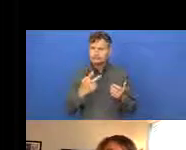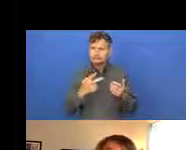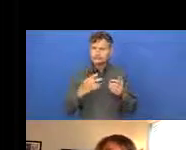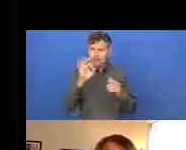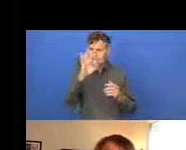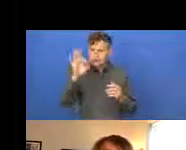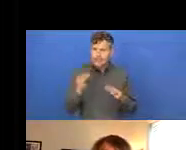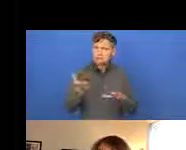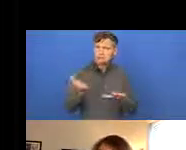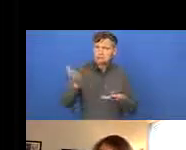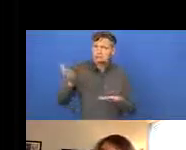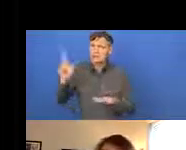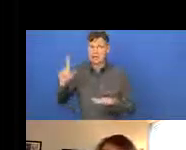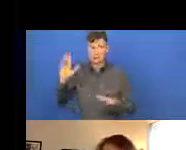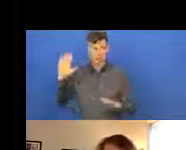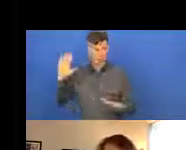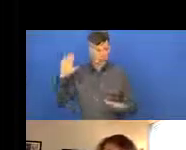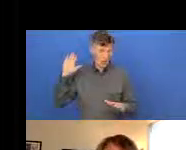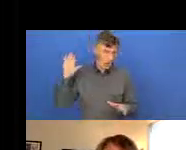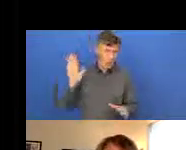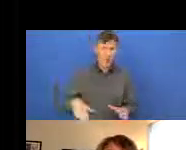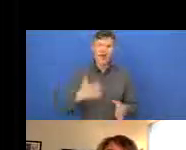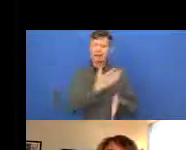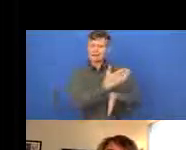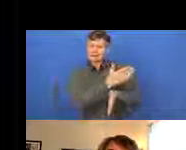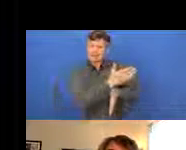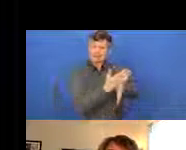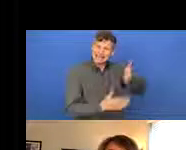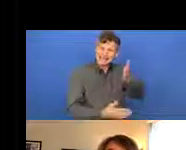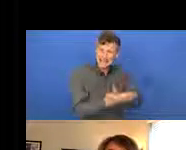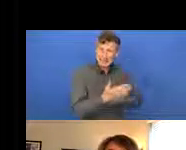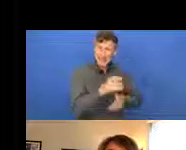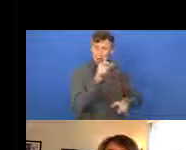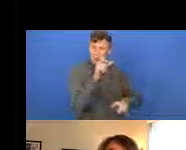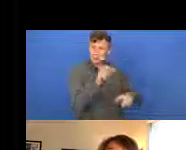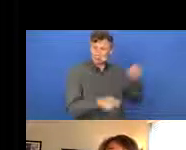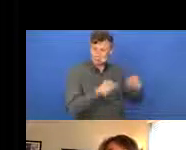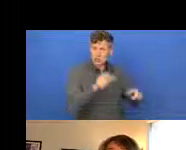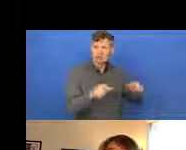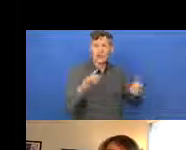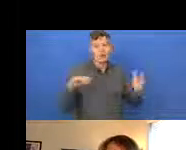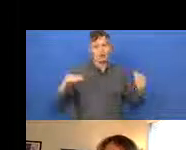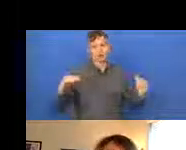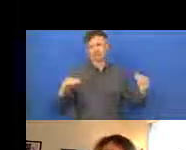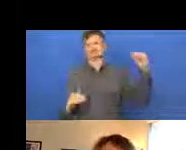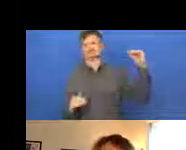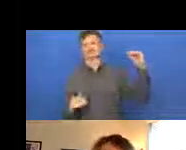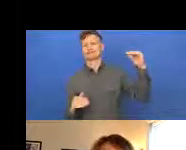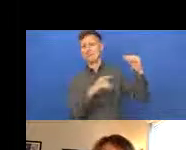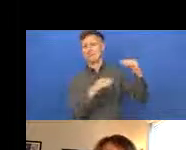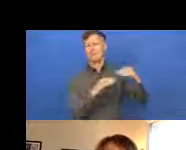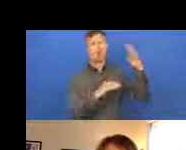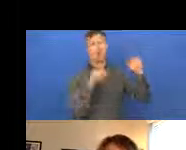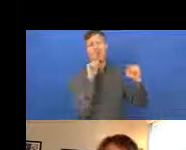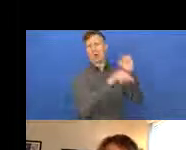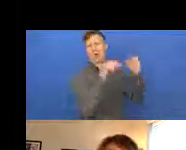at least as likely and usually far more likely to be victims of school violence and bullying. And this was true at every level of schooling,